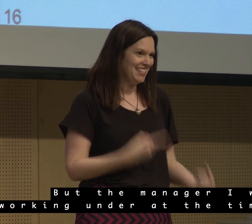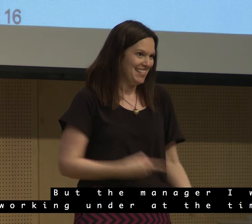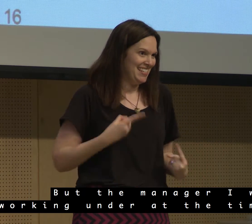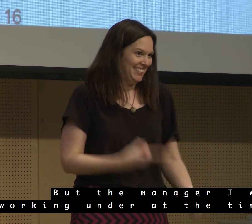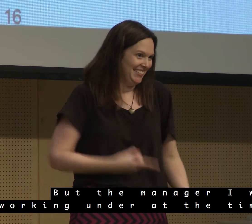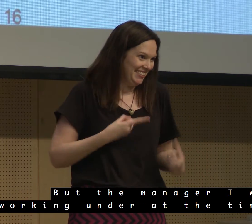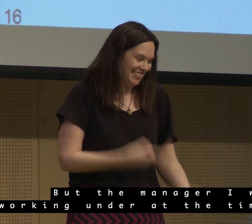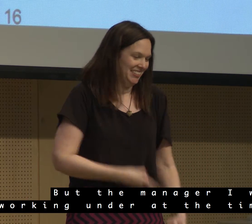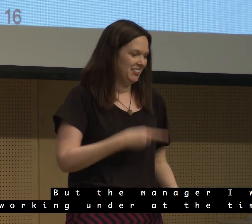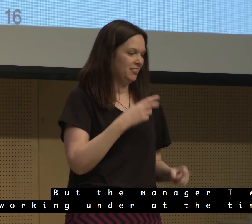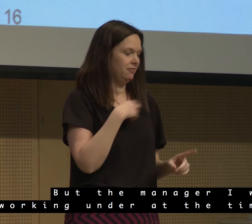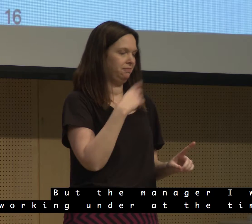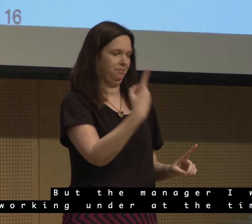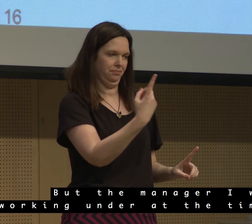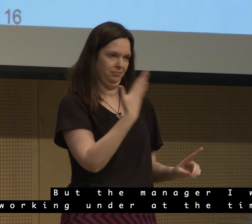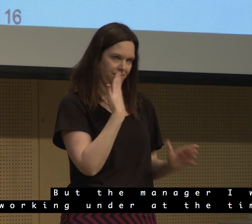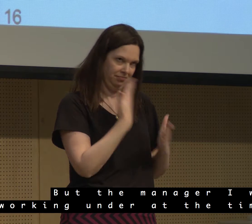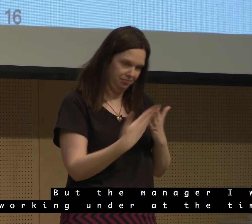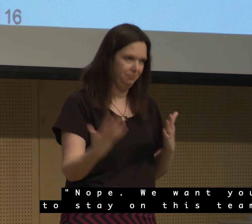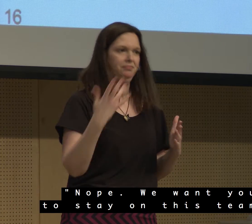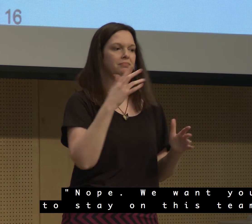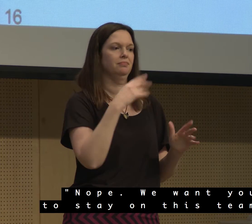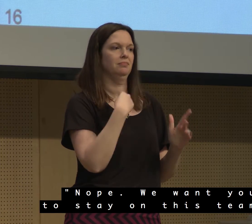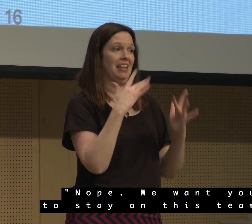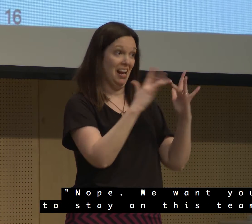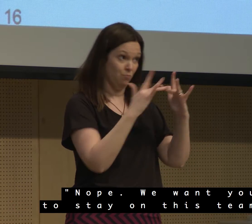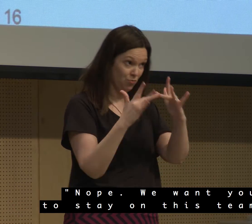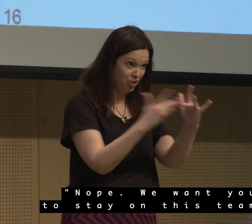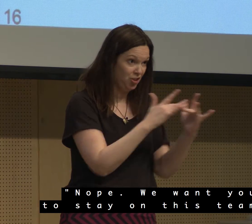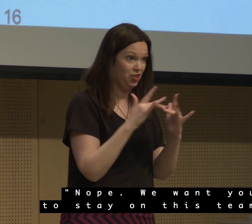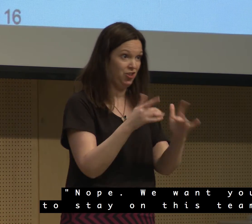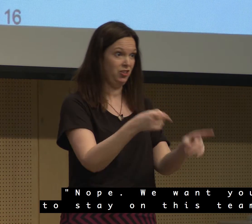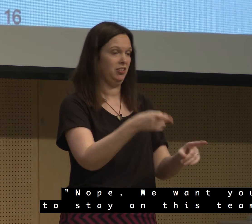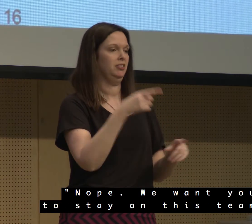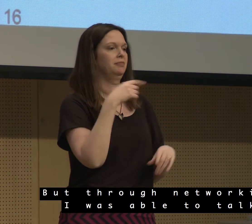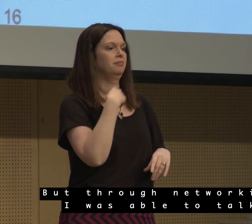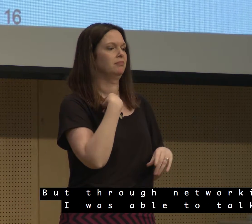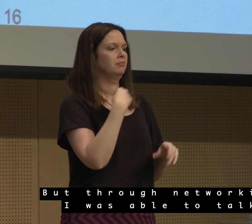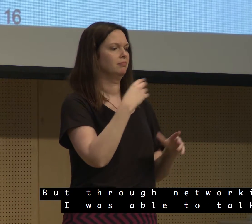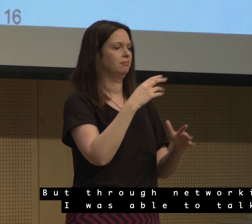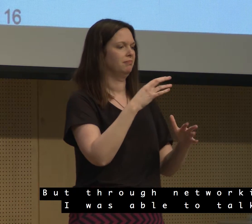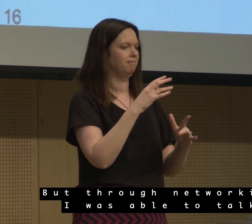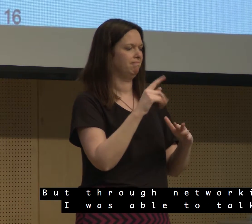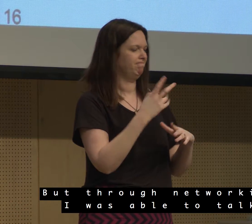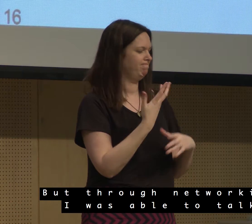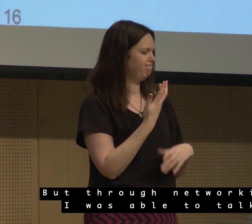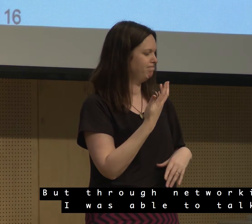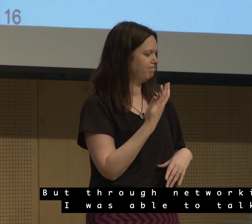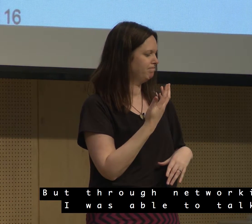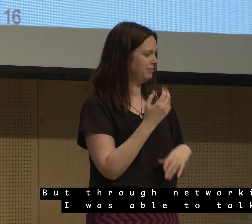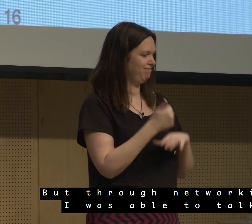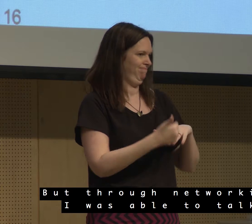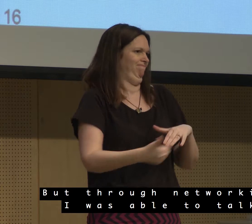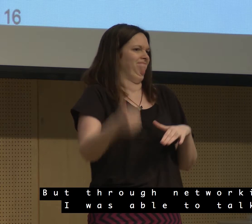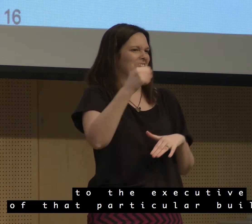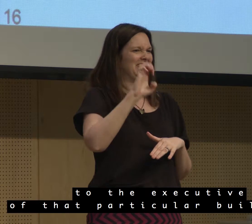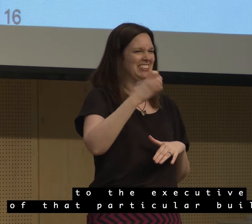but the manager I was working under at the time said, nope, we want you to stay on this team. But through networking, I was able